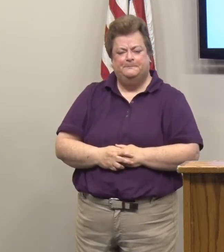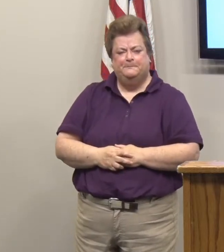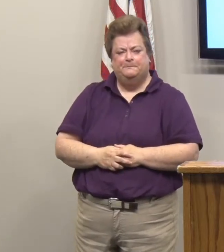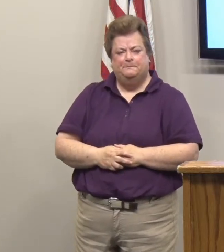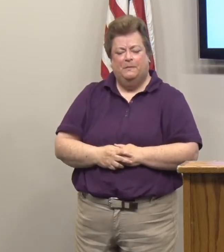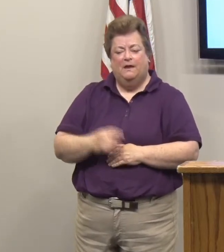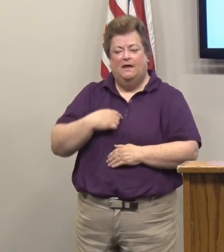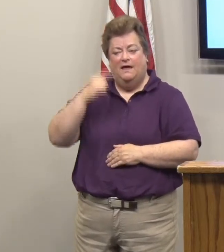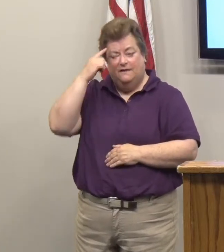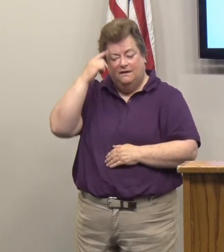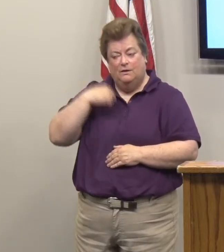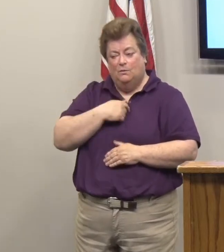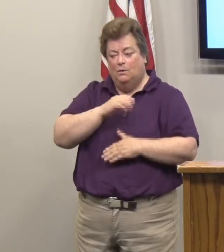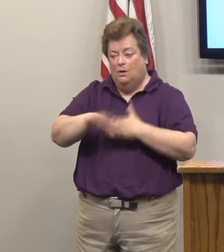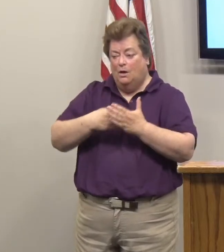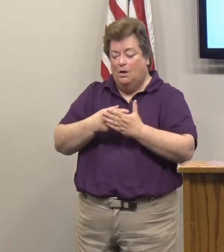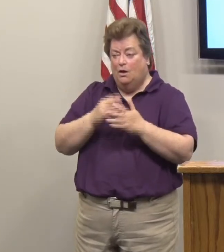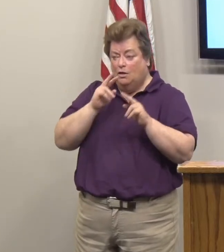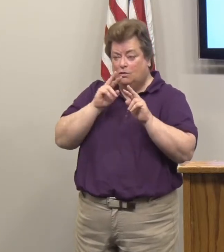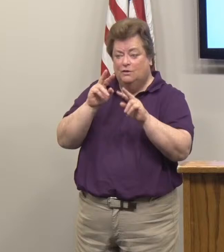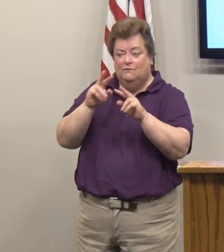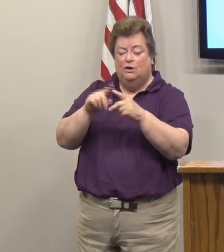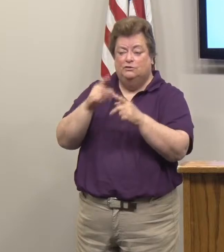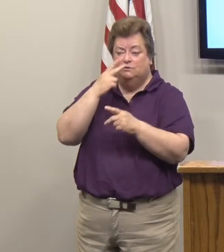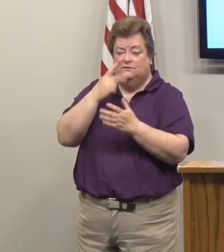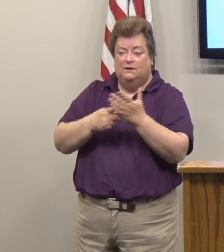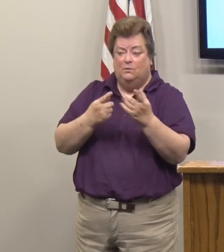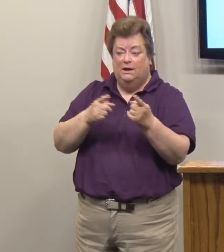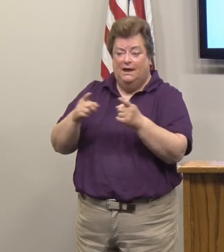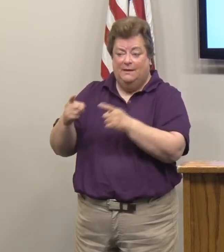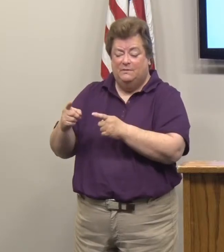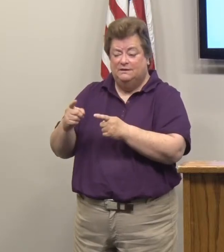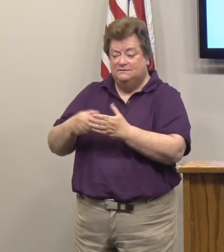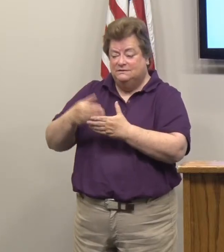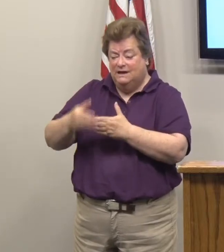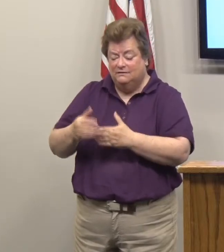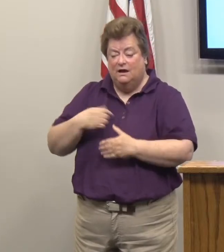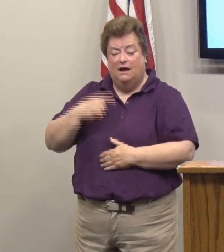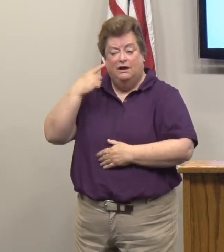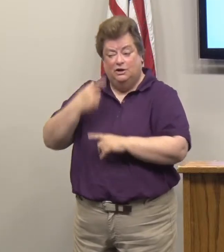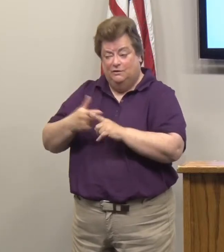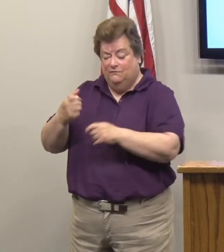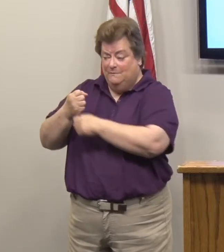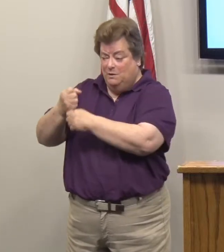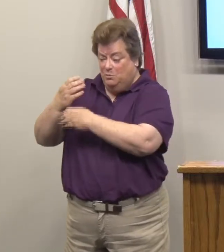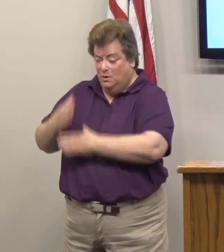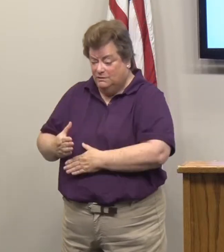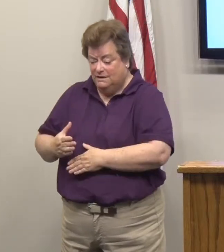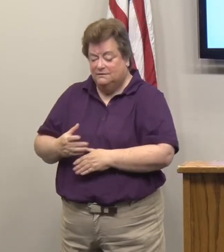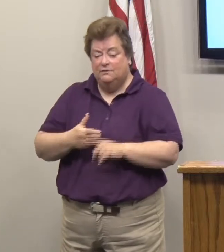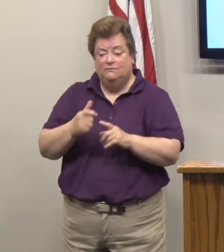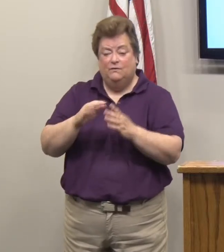to support the peaceful assembly of those who would wish to protest and make their voices heard.